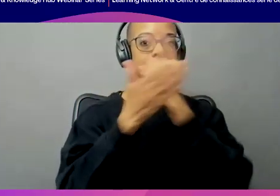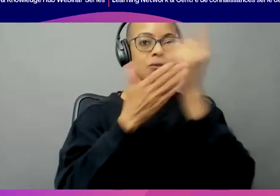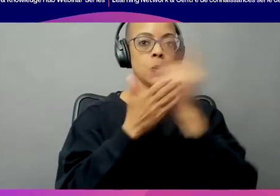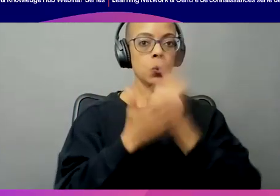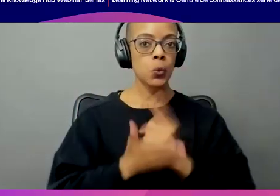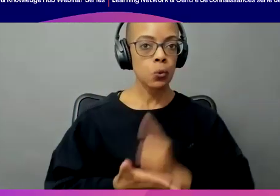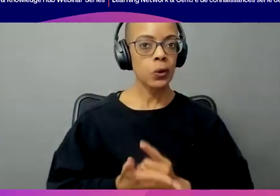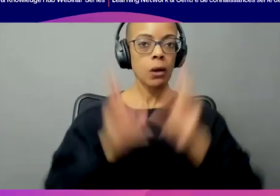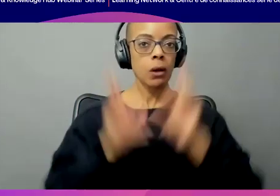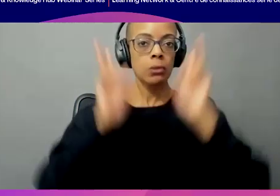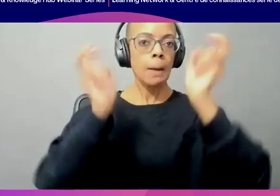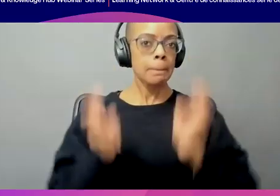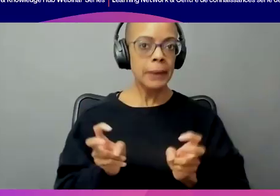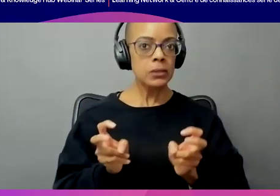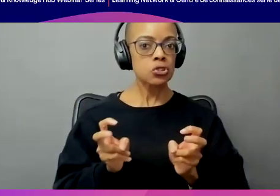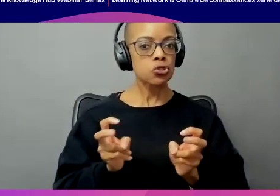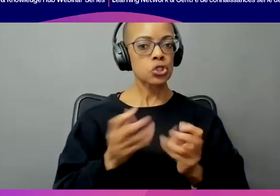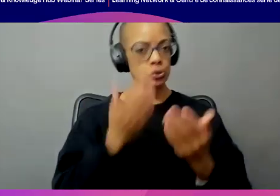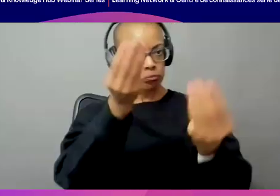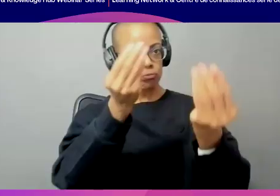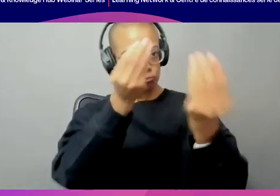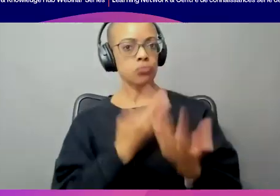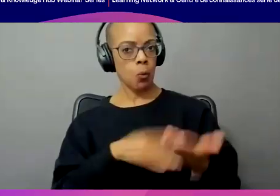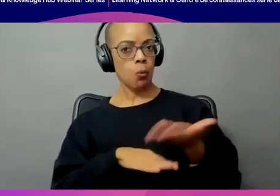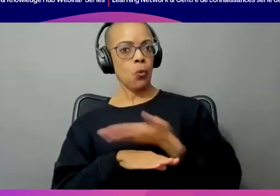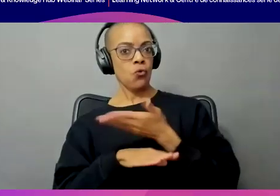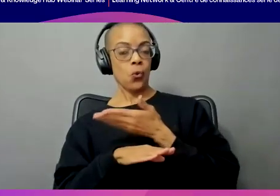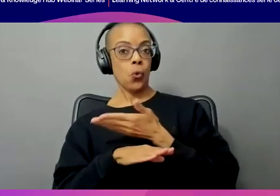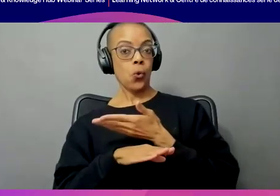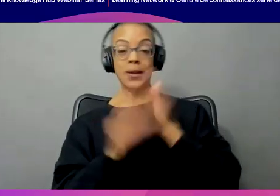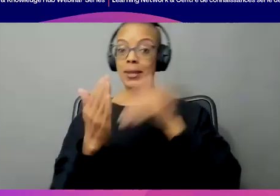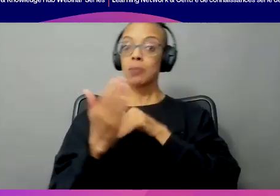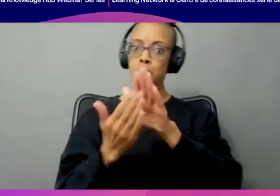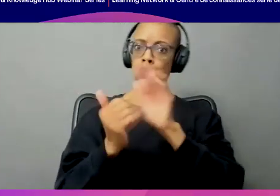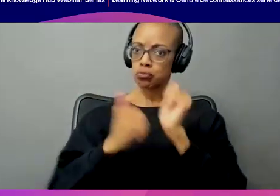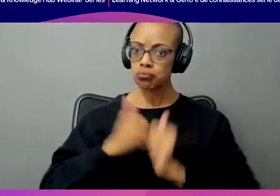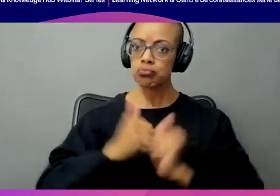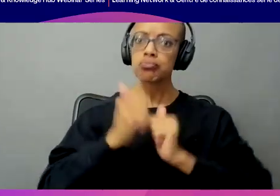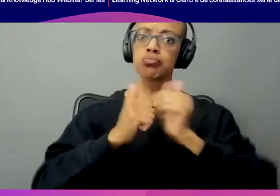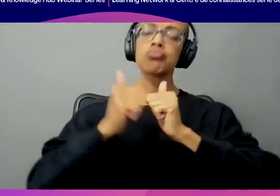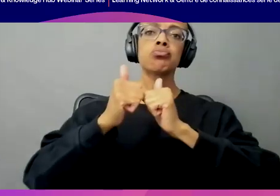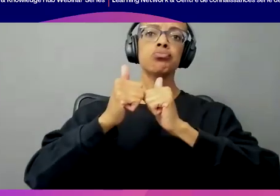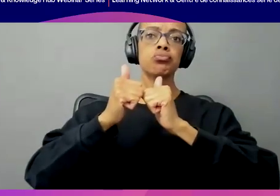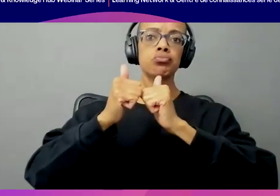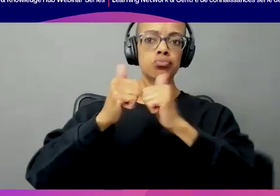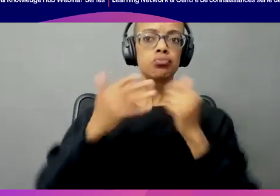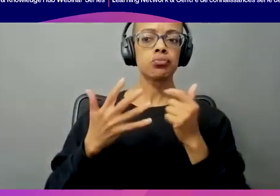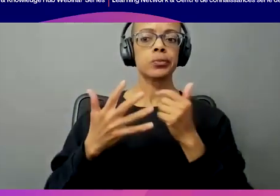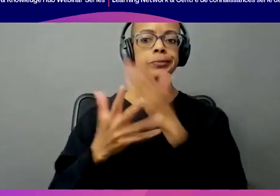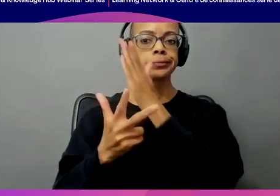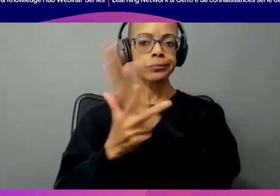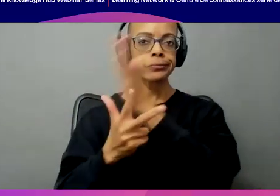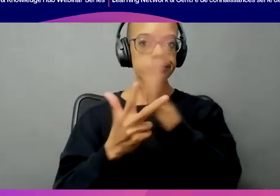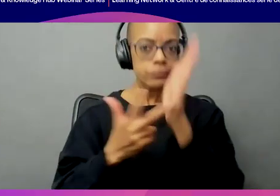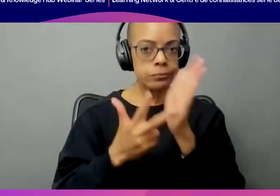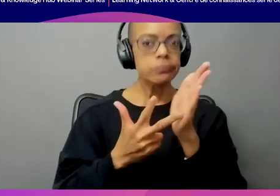because of course it is a fairly structured approach, given that it's following a sort of three-phase piece out of the safety